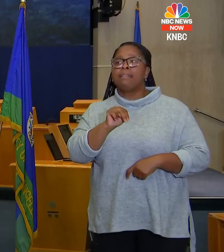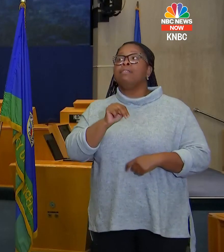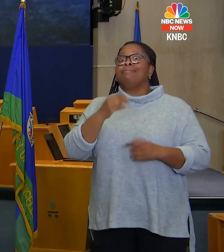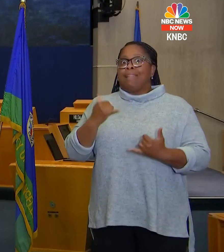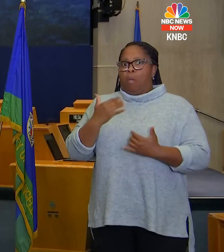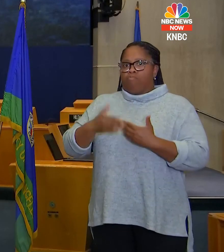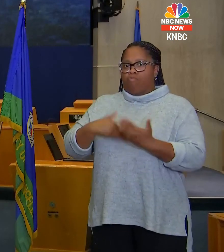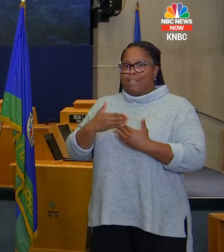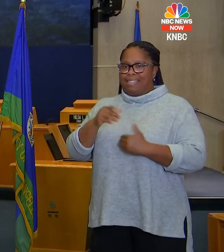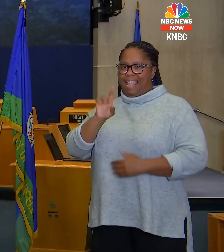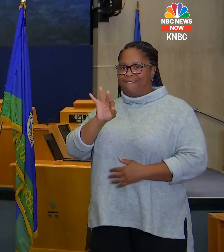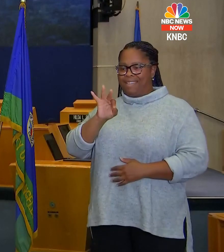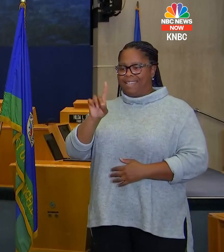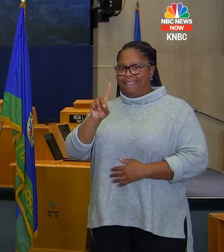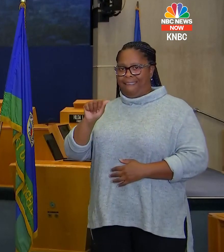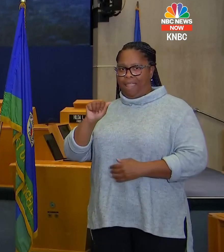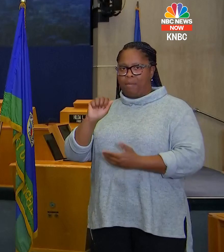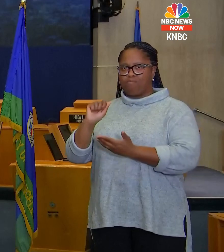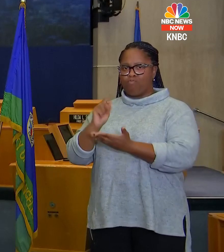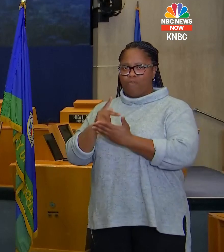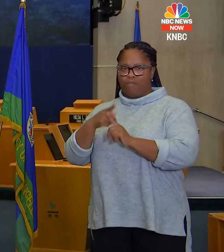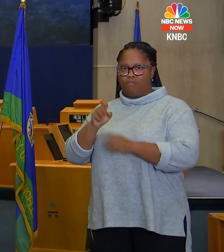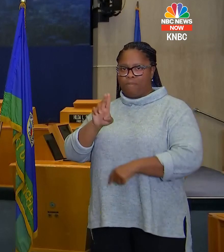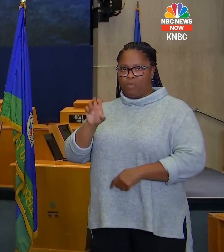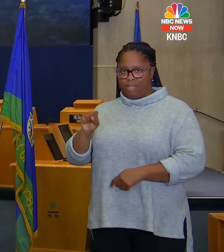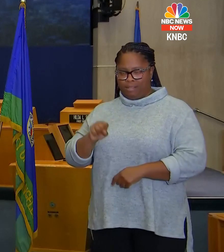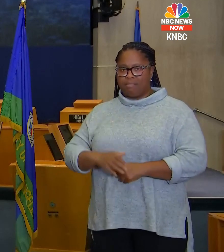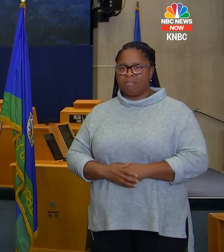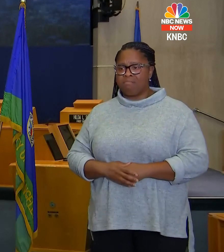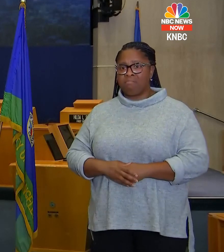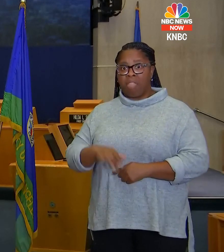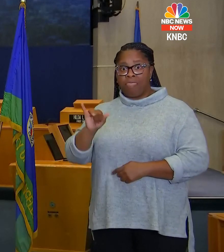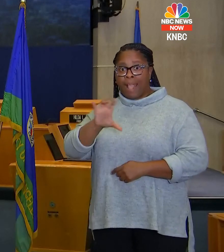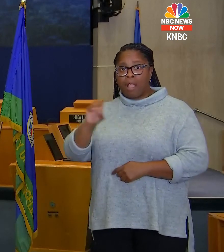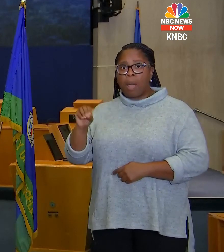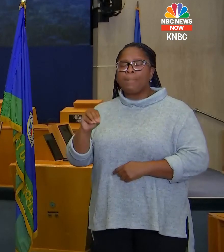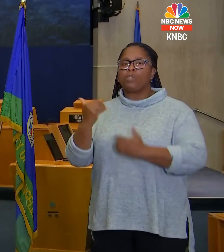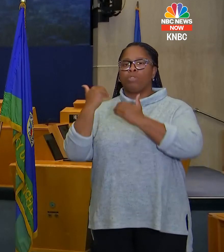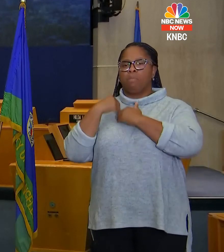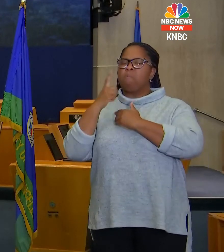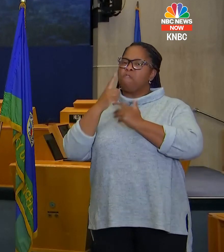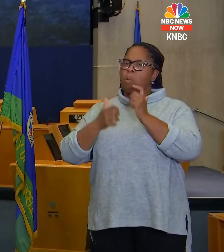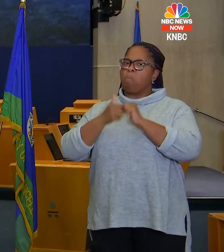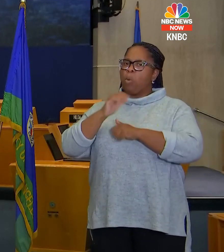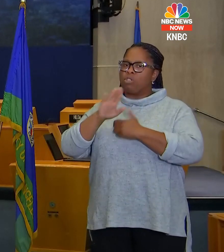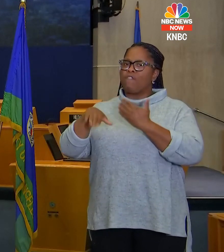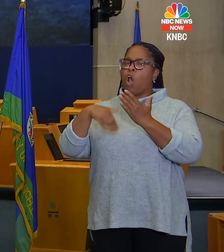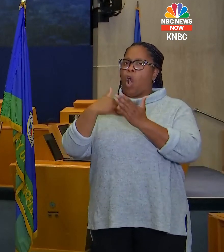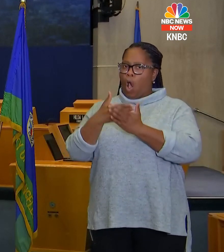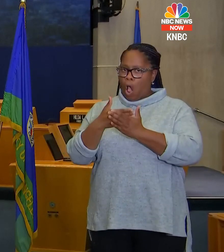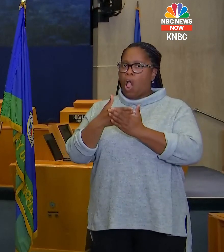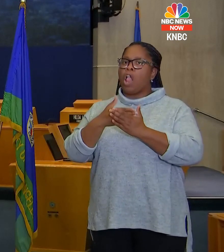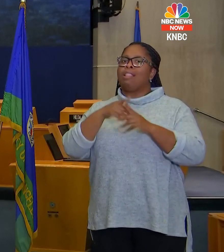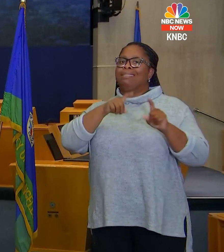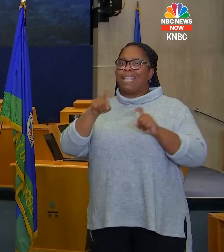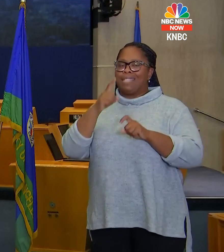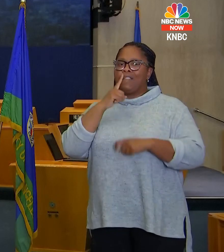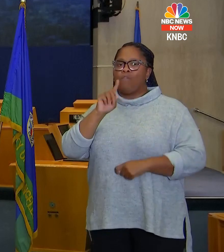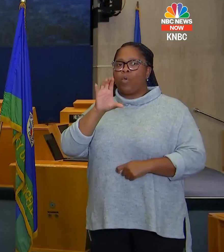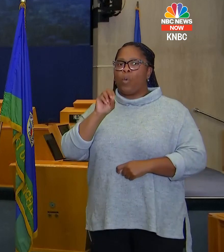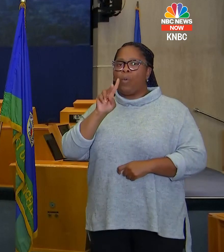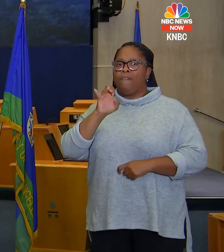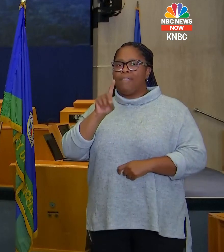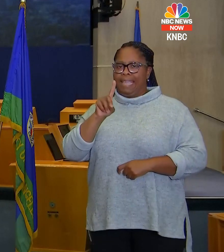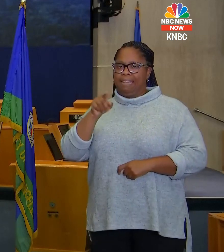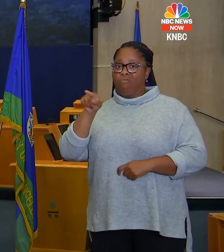FDA approval. Seegene is responsible for the majority of all coronavirus tests performed in South Korea. Their